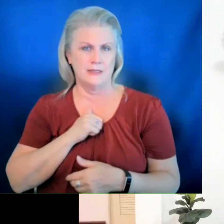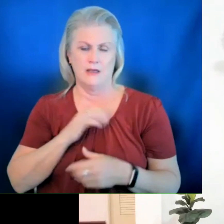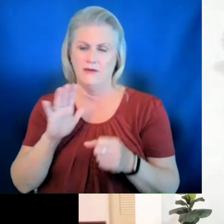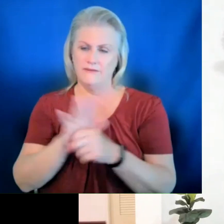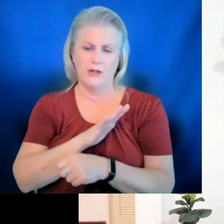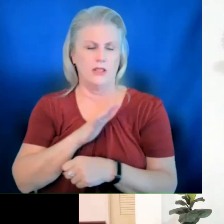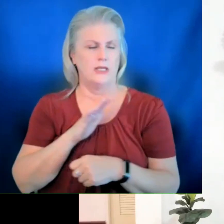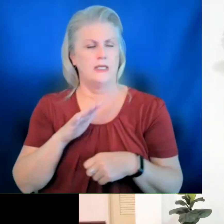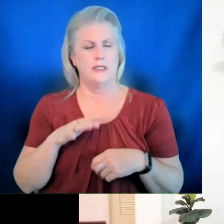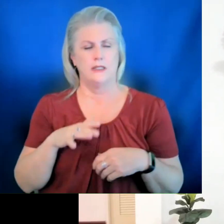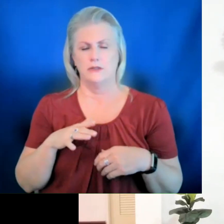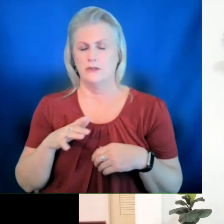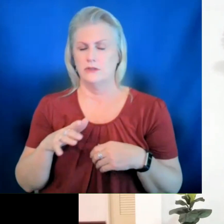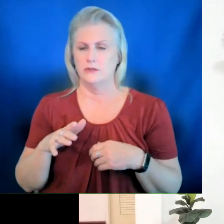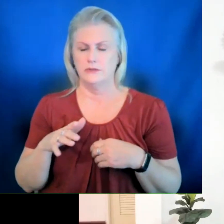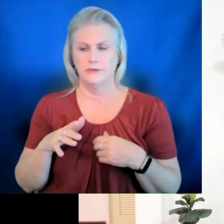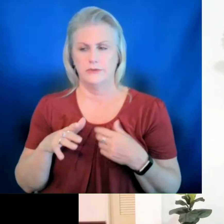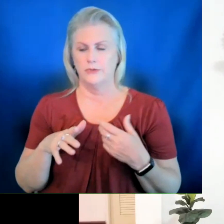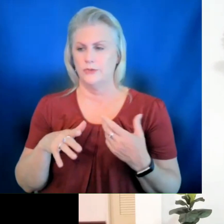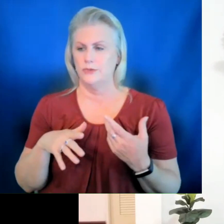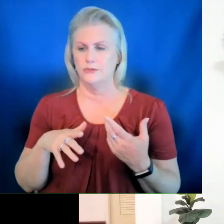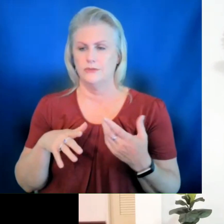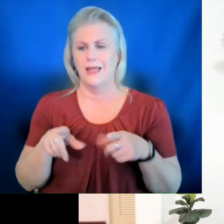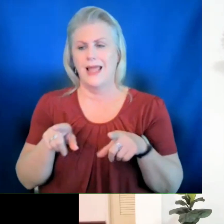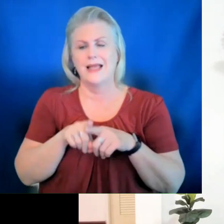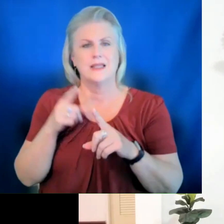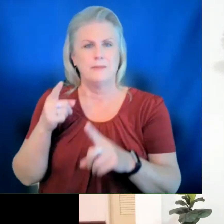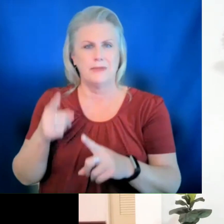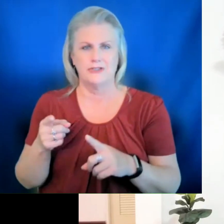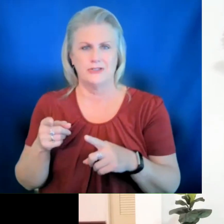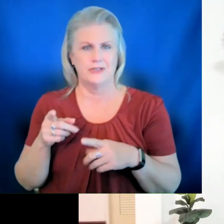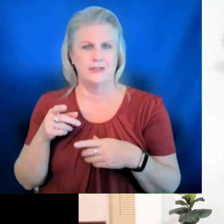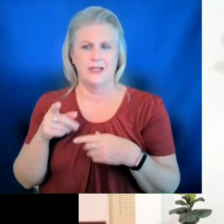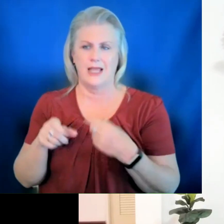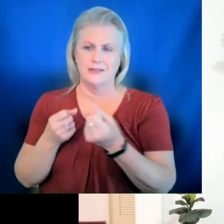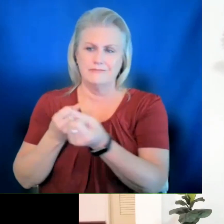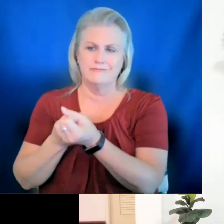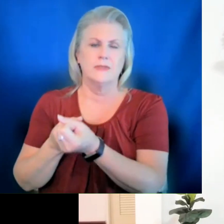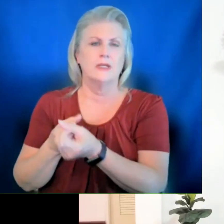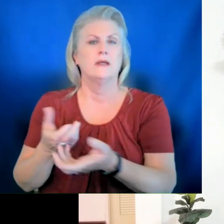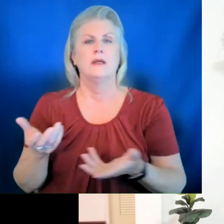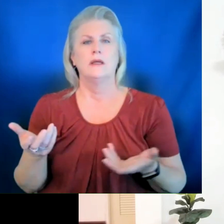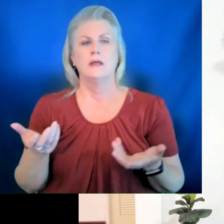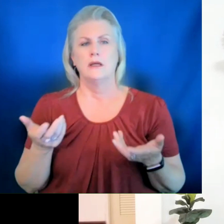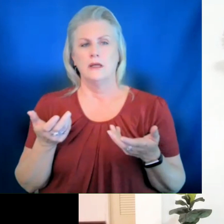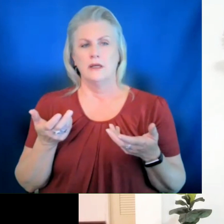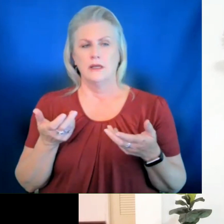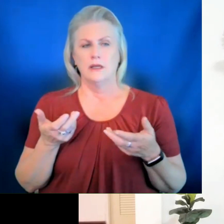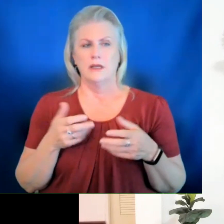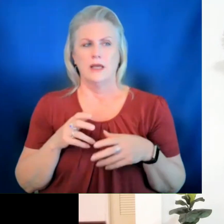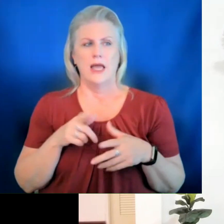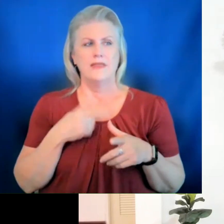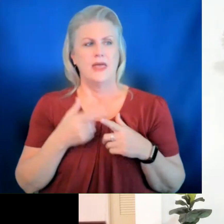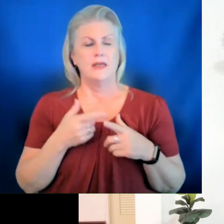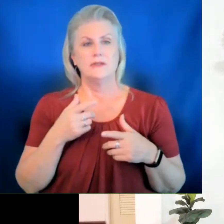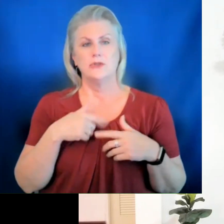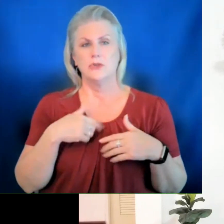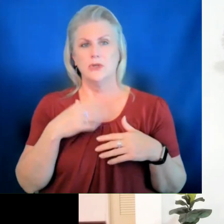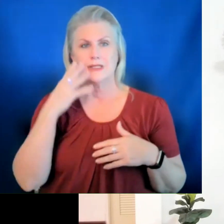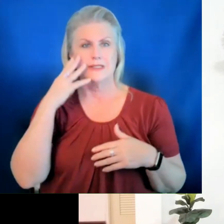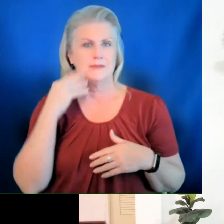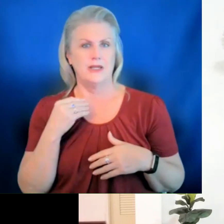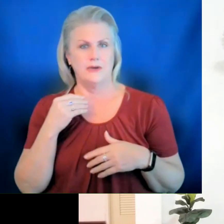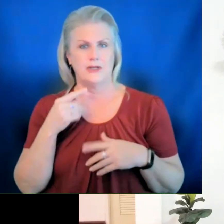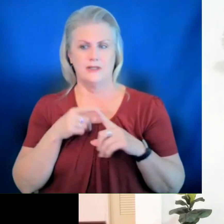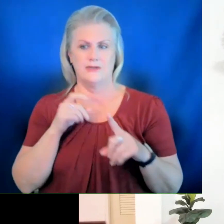fully to someone, to a mission, to a purpose, selfishly. And then